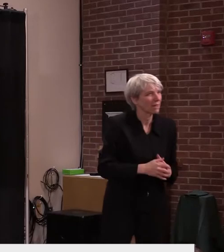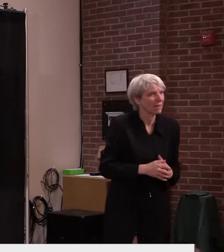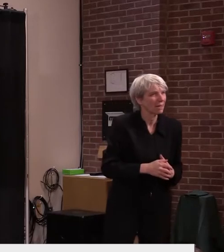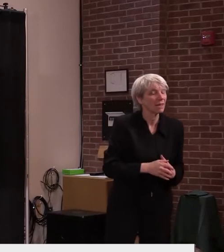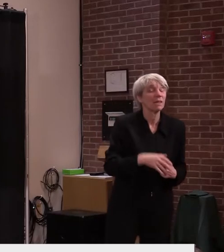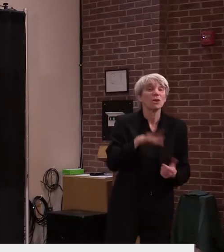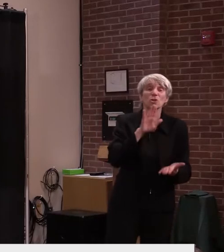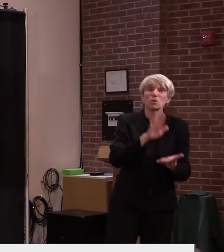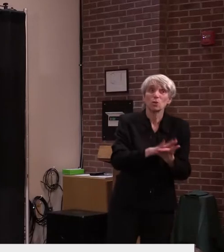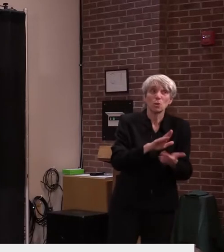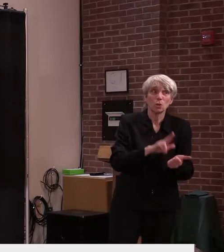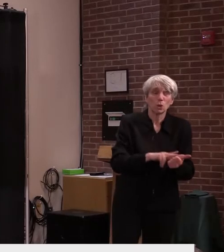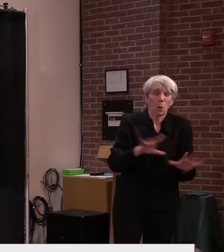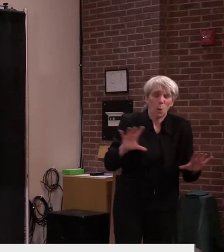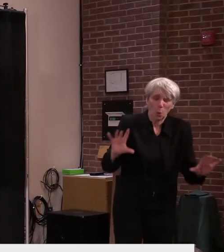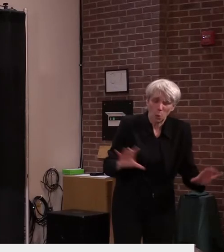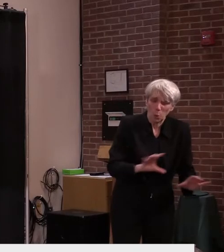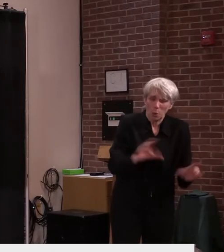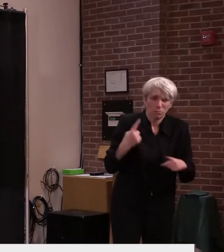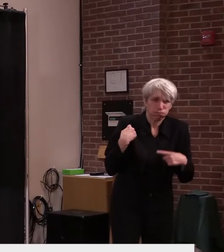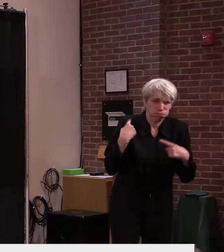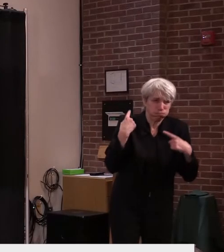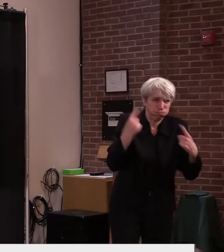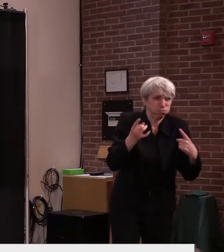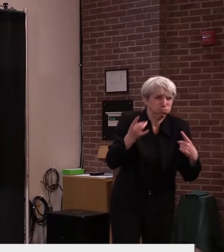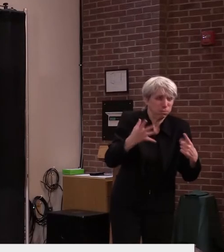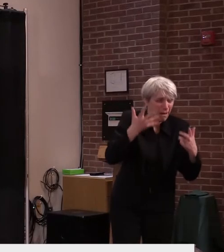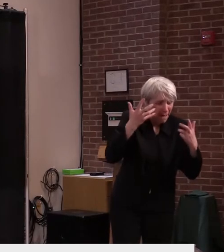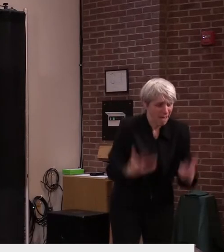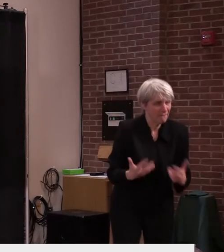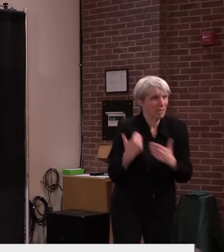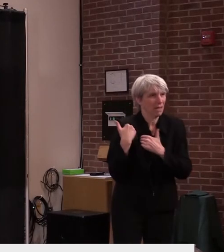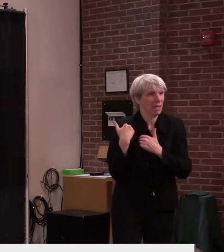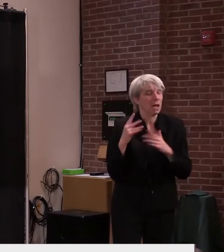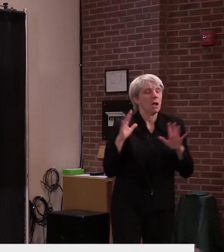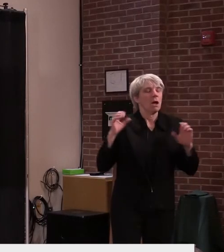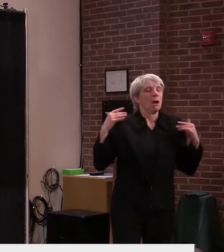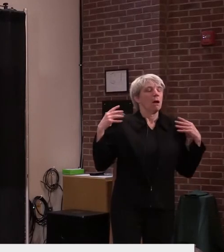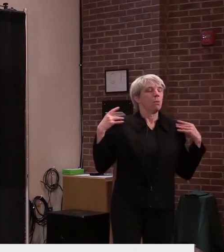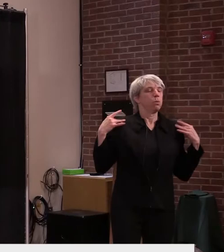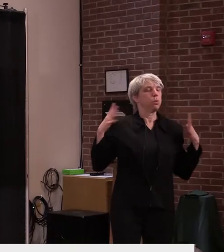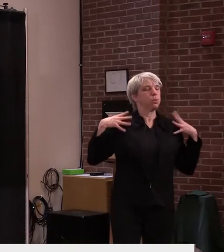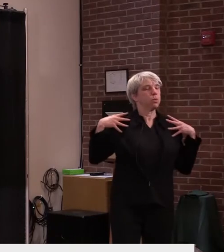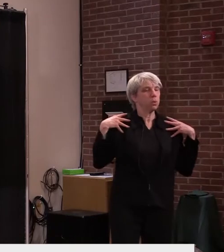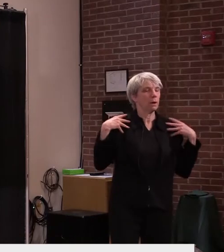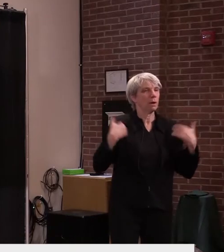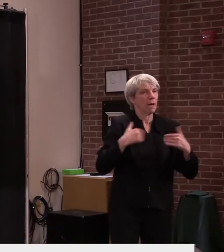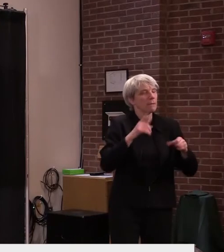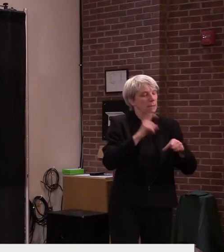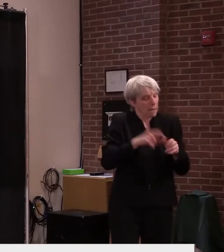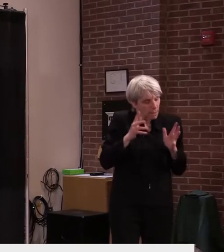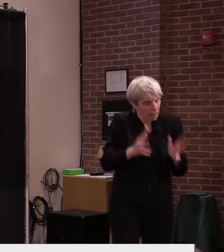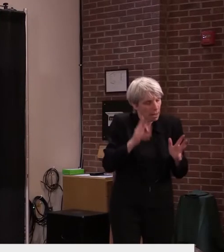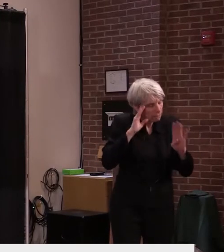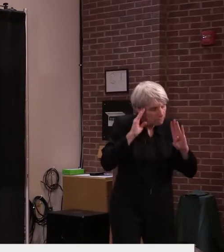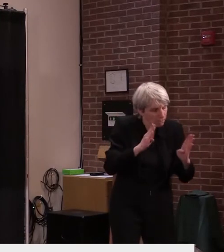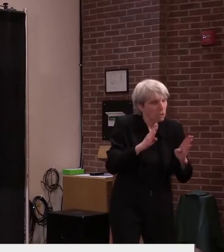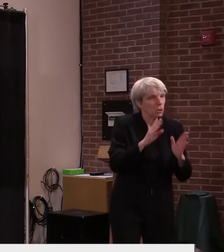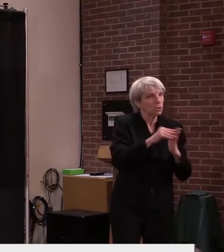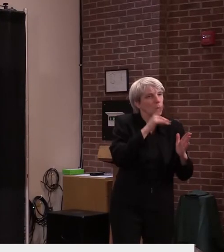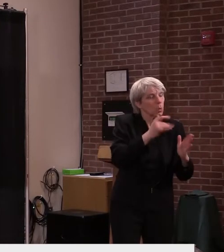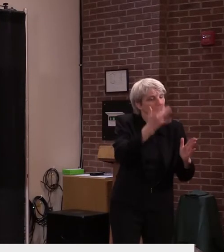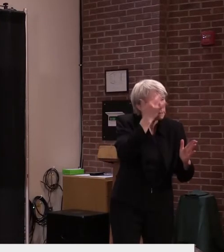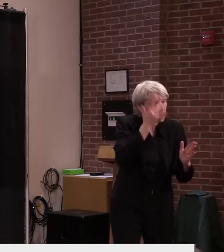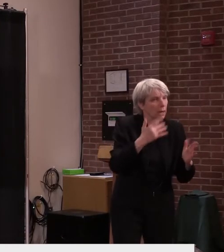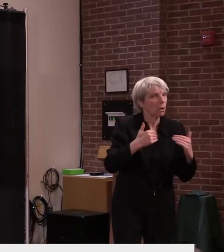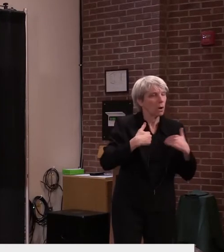day throughout the pandemic, will then be able to be present for testing and evaluating students who become ill in the school.